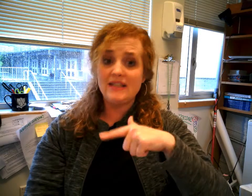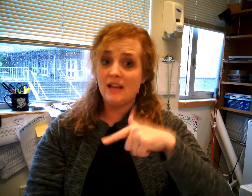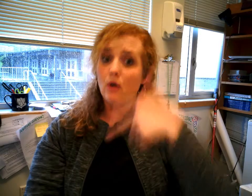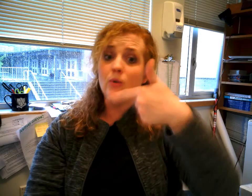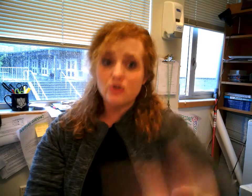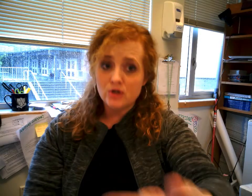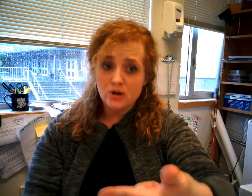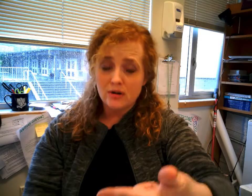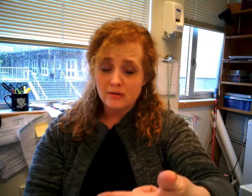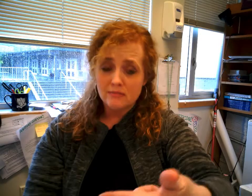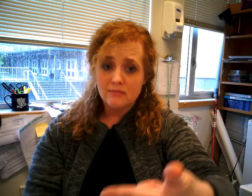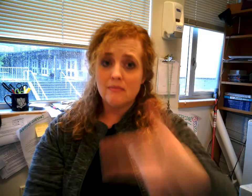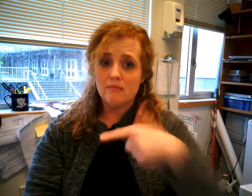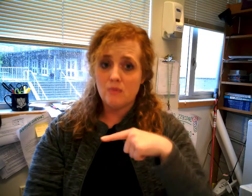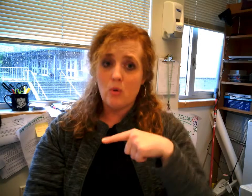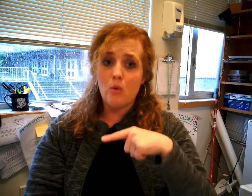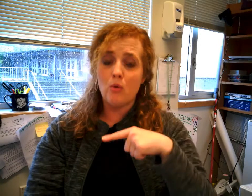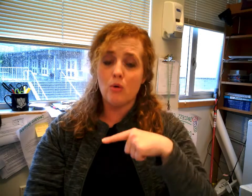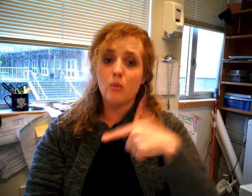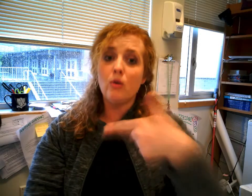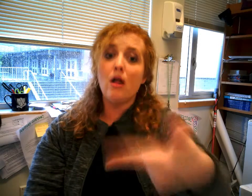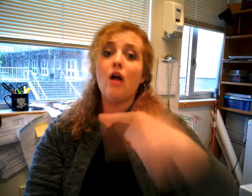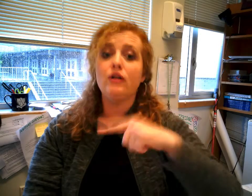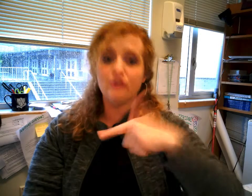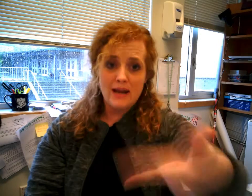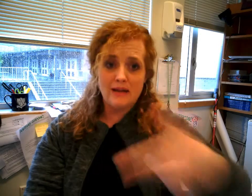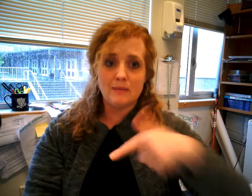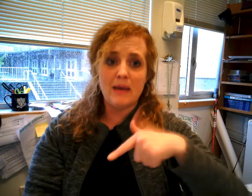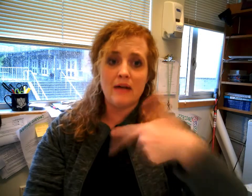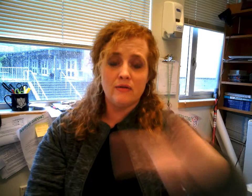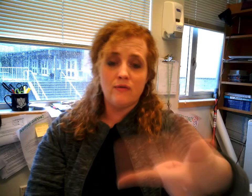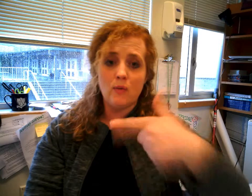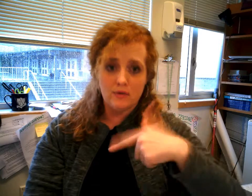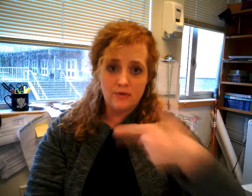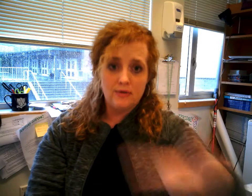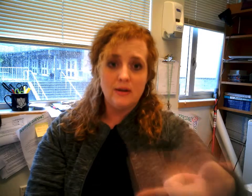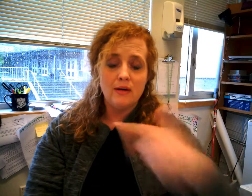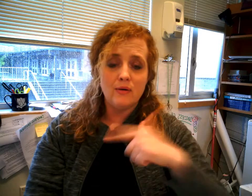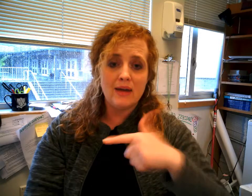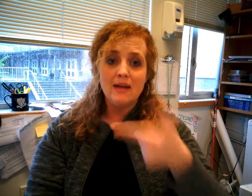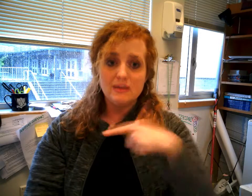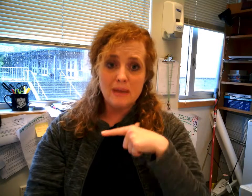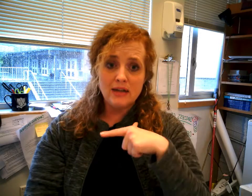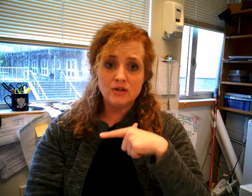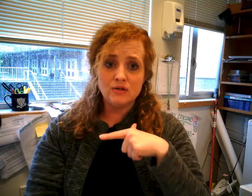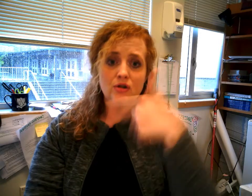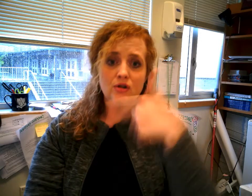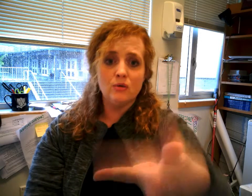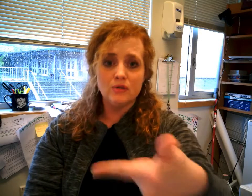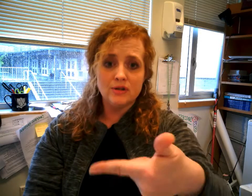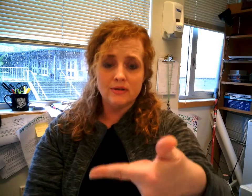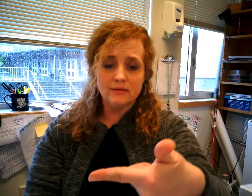oh, it's your turn, or we'll alternate back and forth. Okay, my turn, your turn.